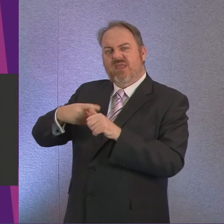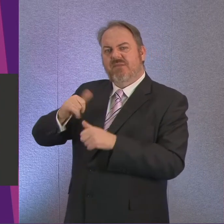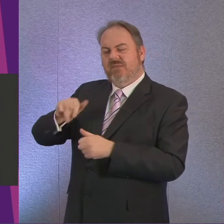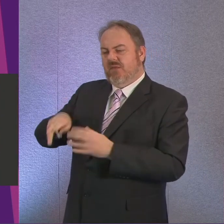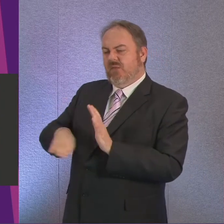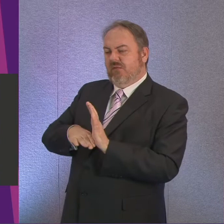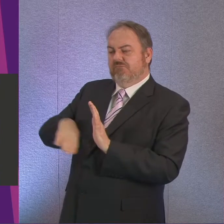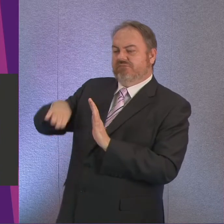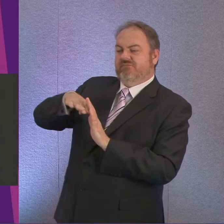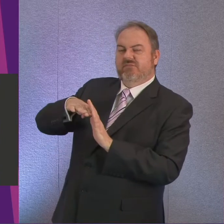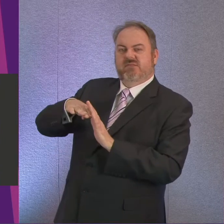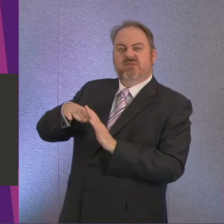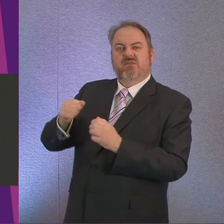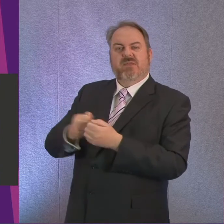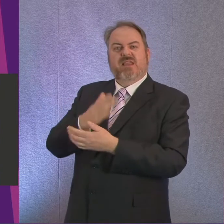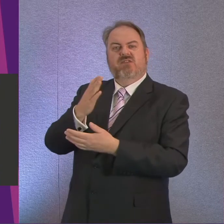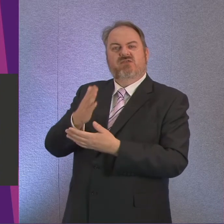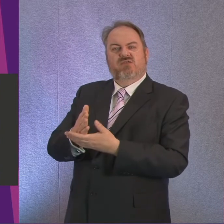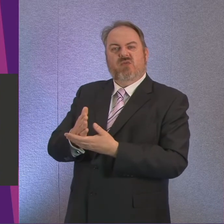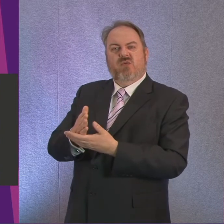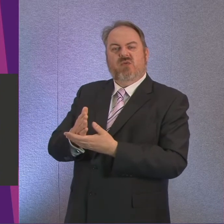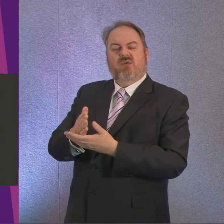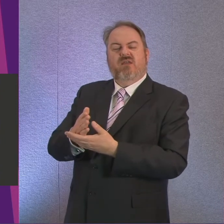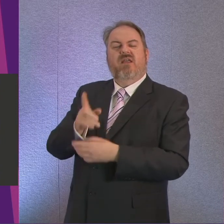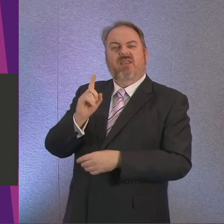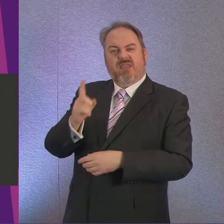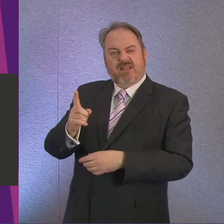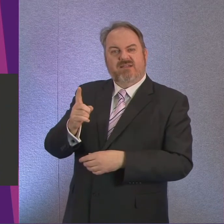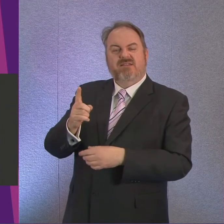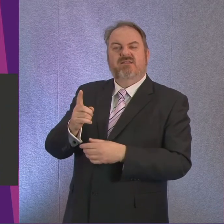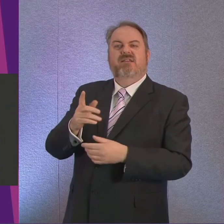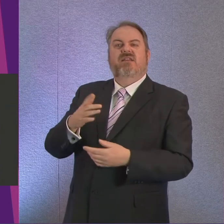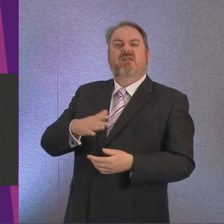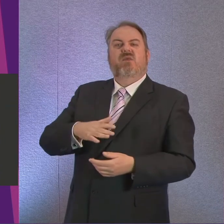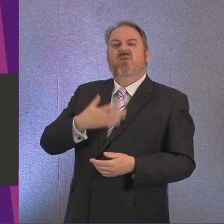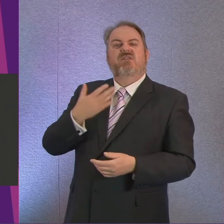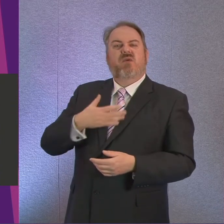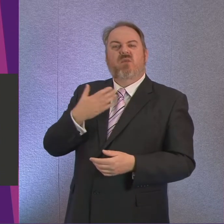disadvantaged as a result of efforts to secure year-on-year comparisons?